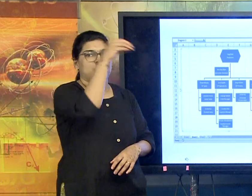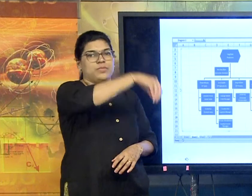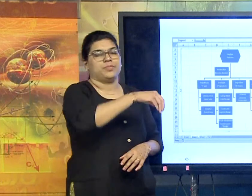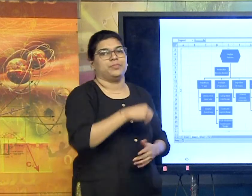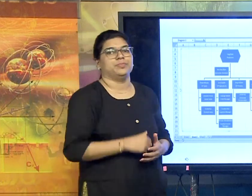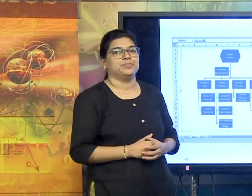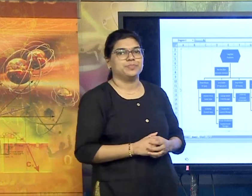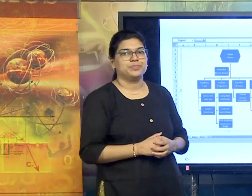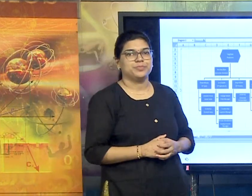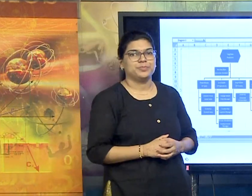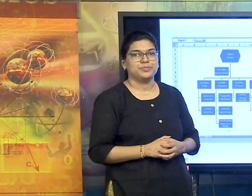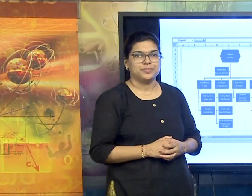hierarchy pictorial